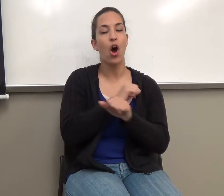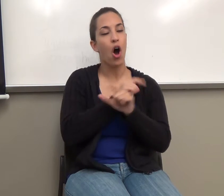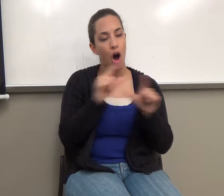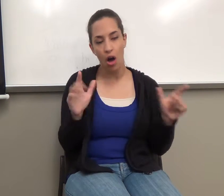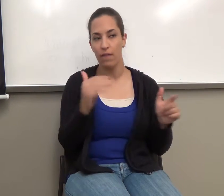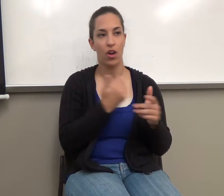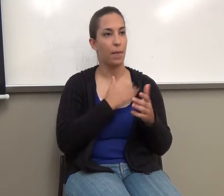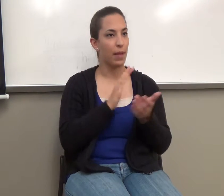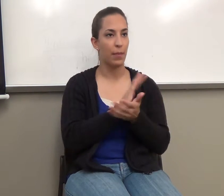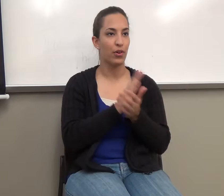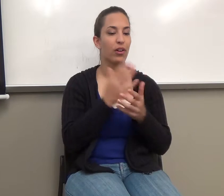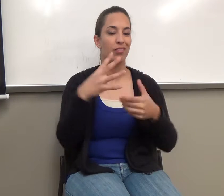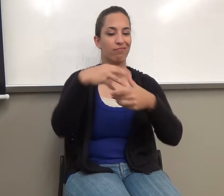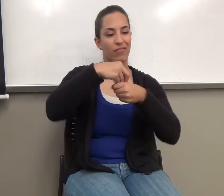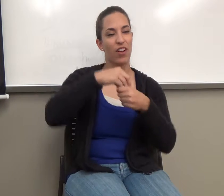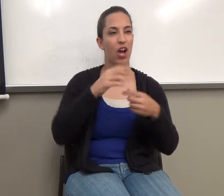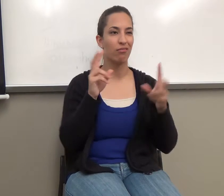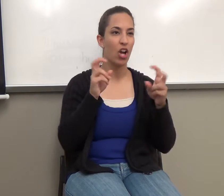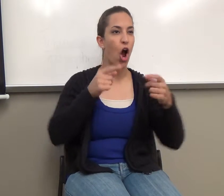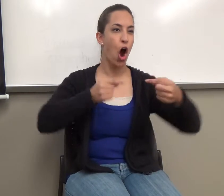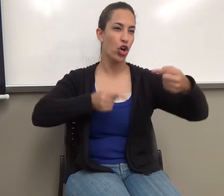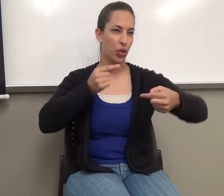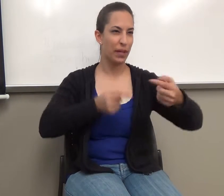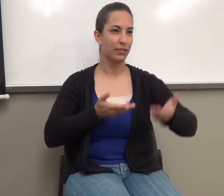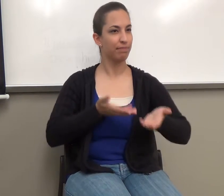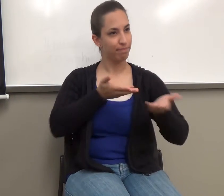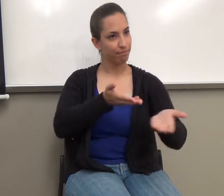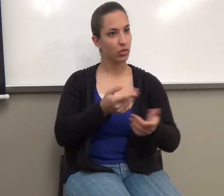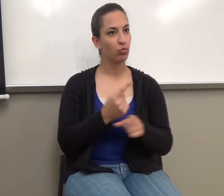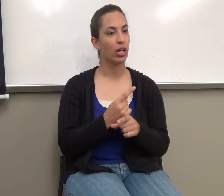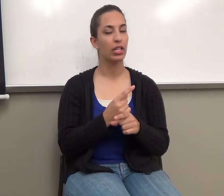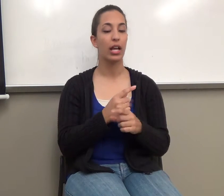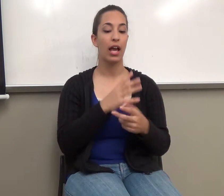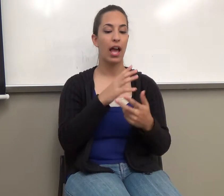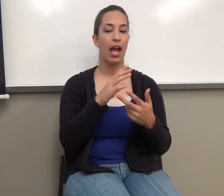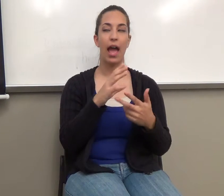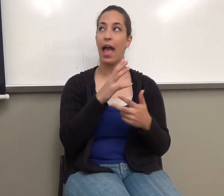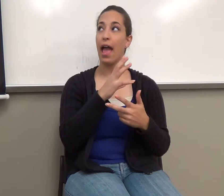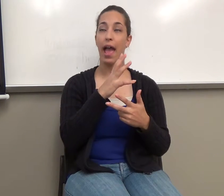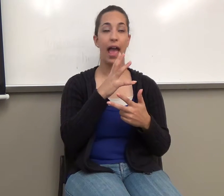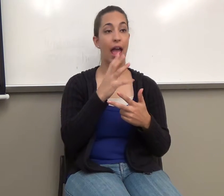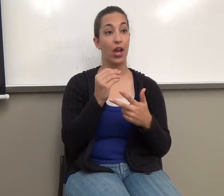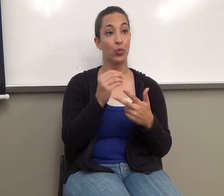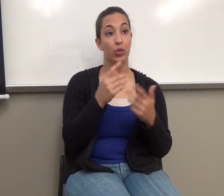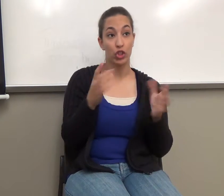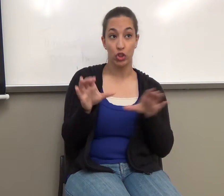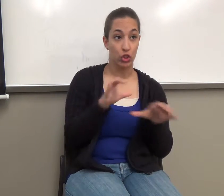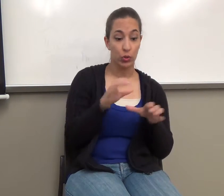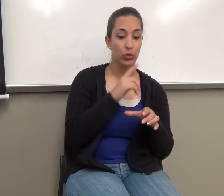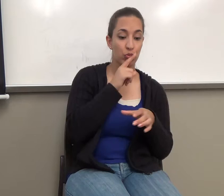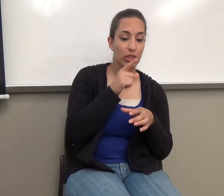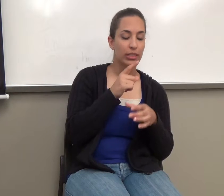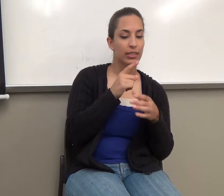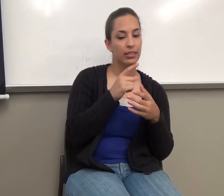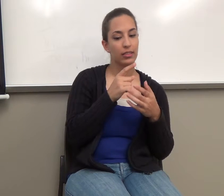arguments, and that what you're doing is, you can see that, is analyzing your